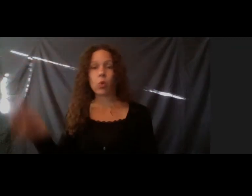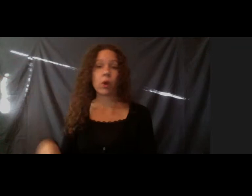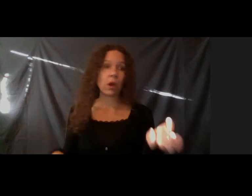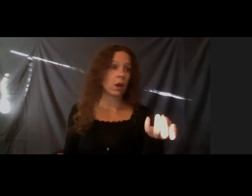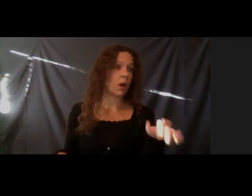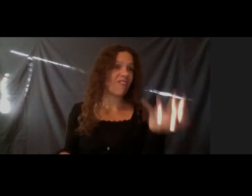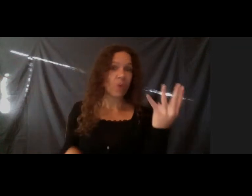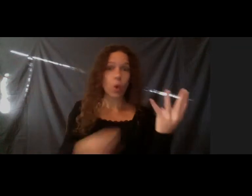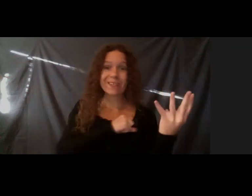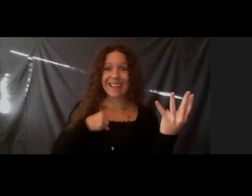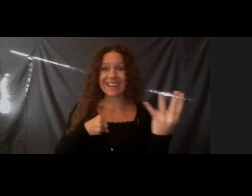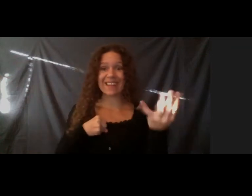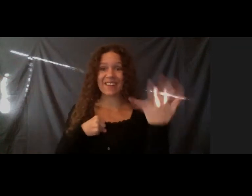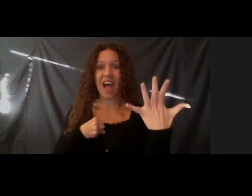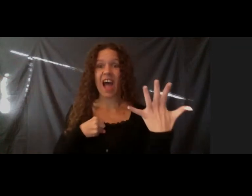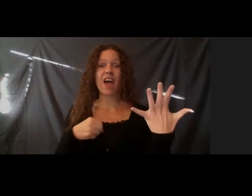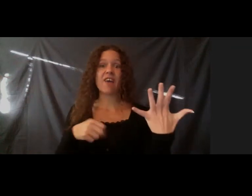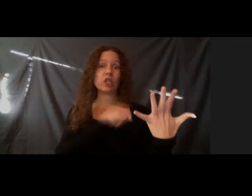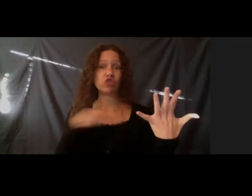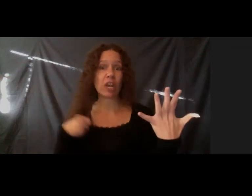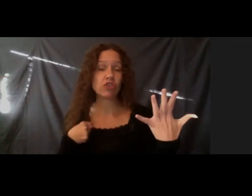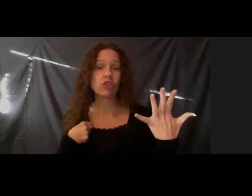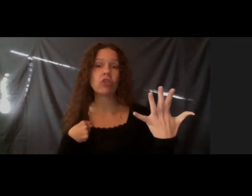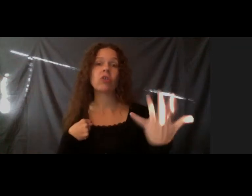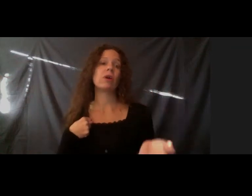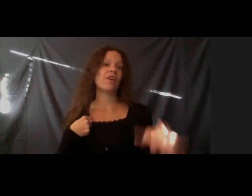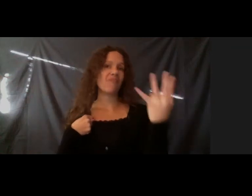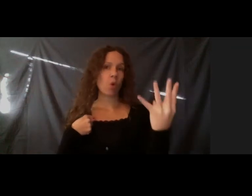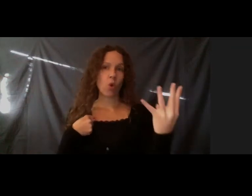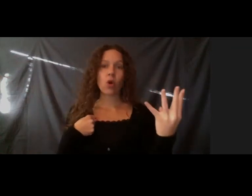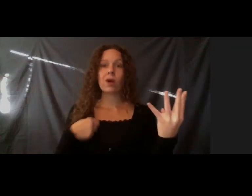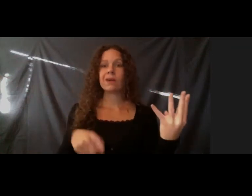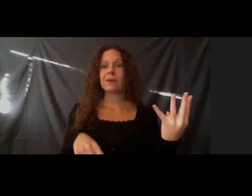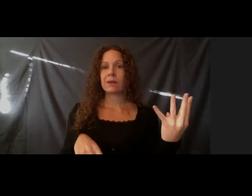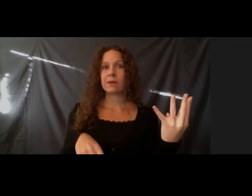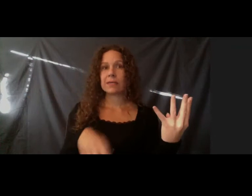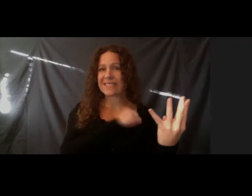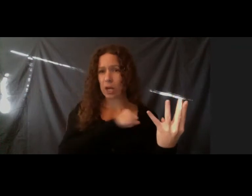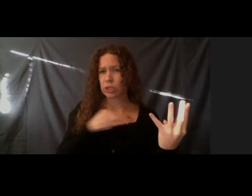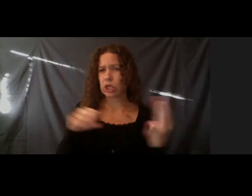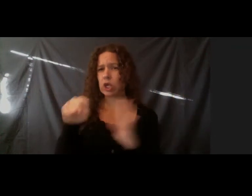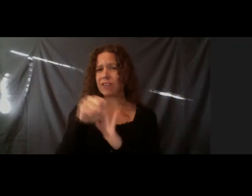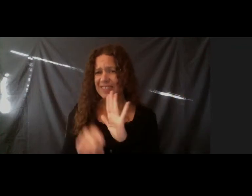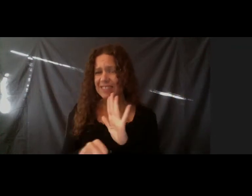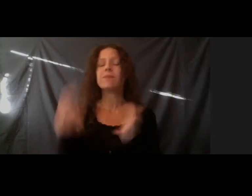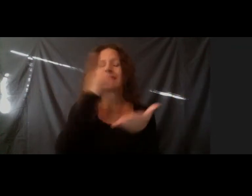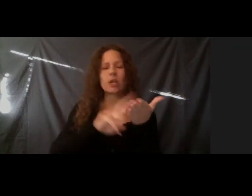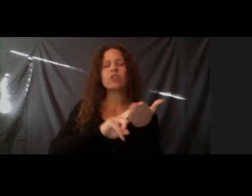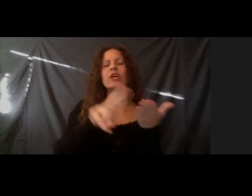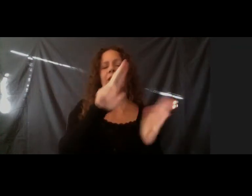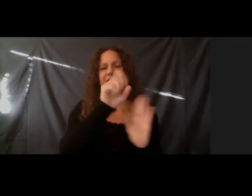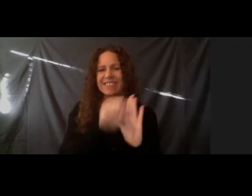treasurer seats, 4 Secretary of State seats, 4 Attorney General seats, 7 new Democratic